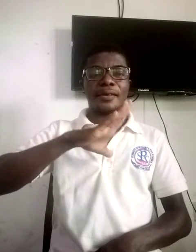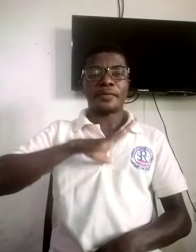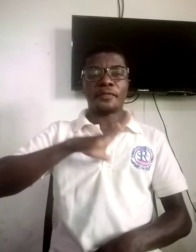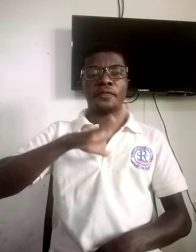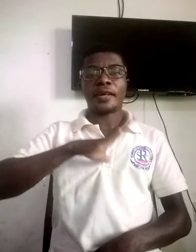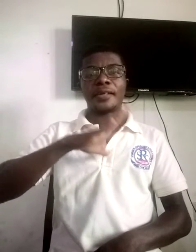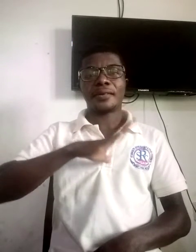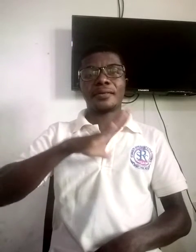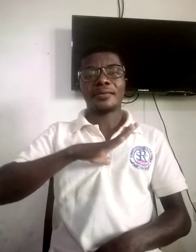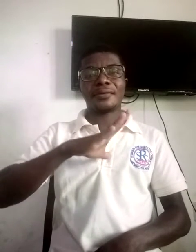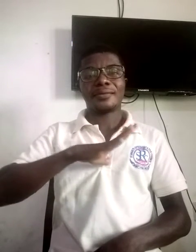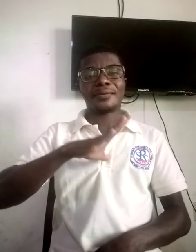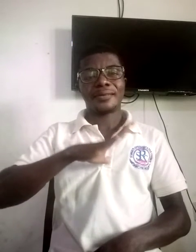I'm fine.